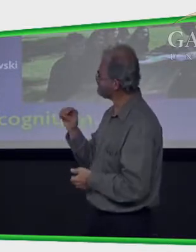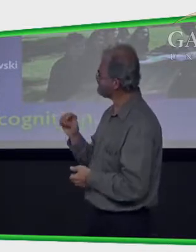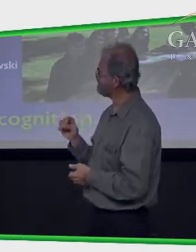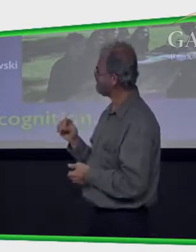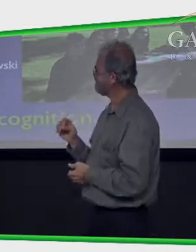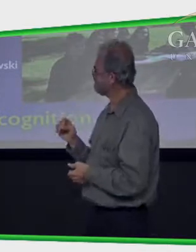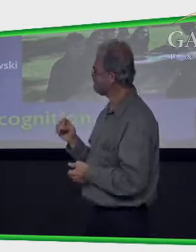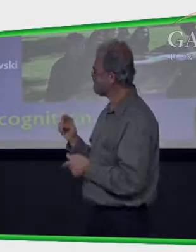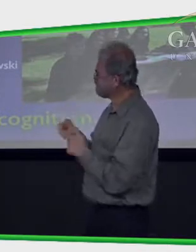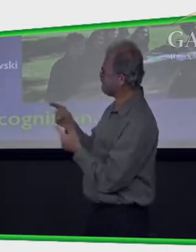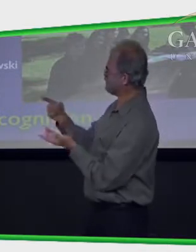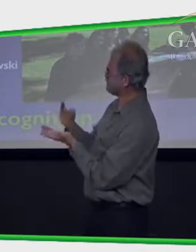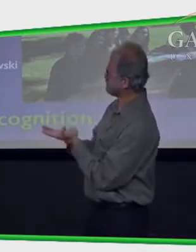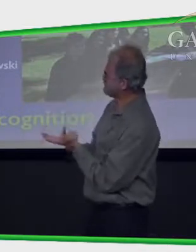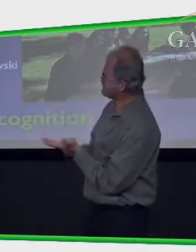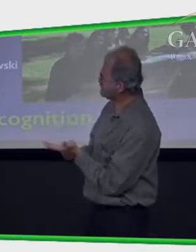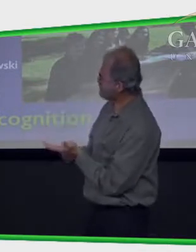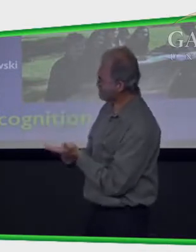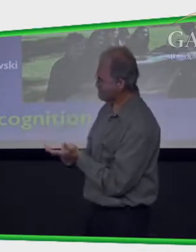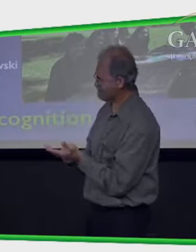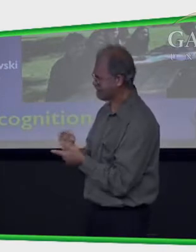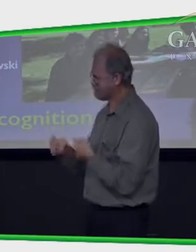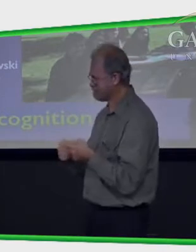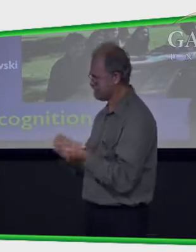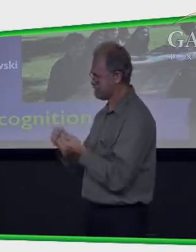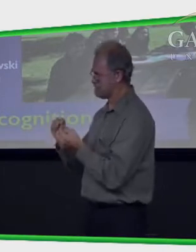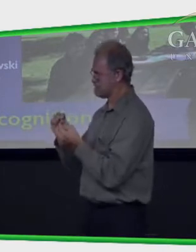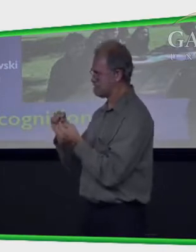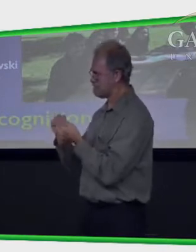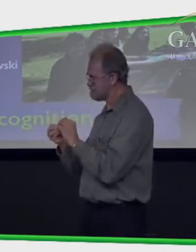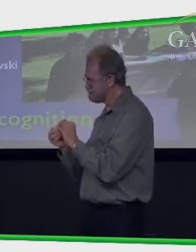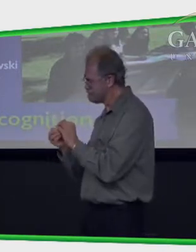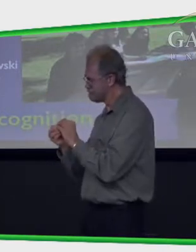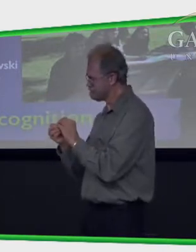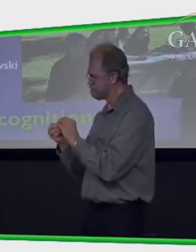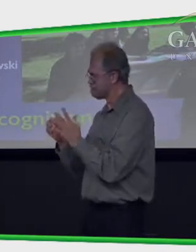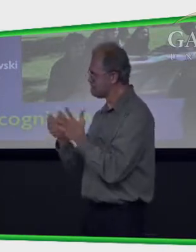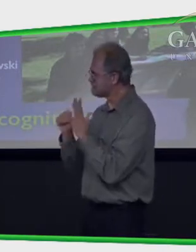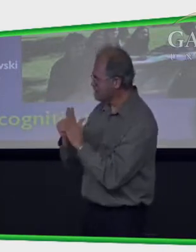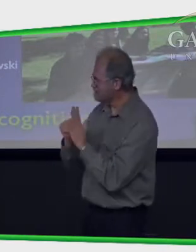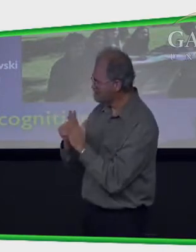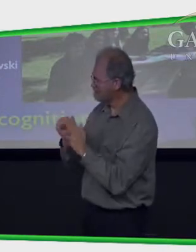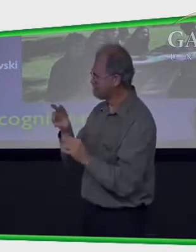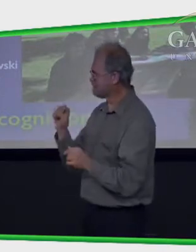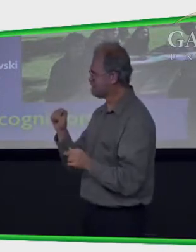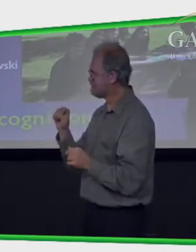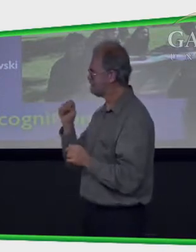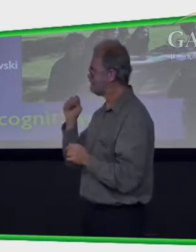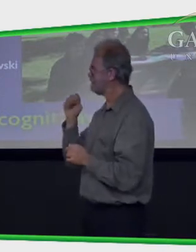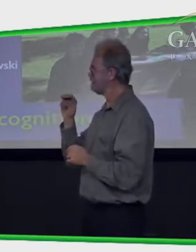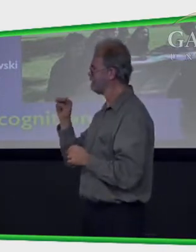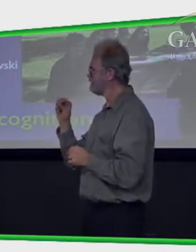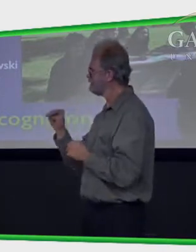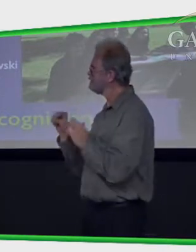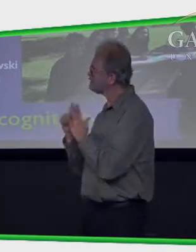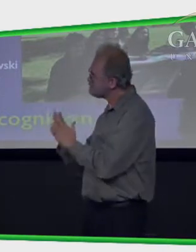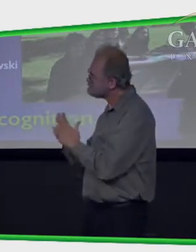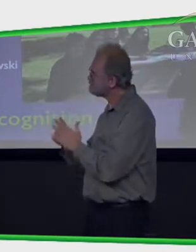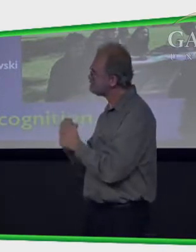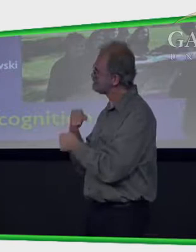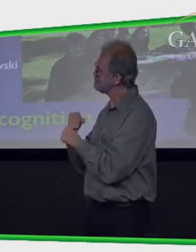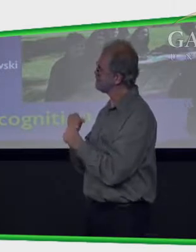so that we can do more with language. Mm-hmm. And so in your own discussion here of numeracy and the symbol